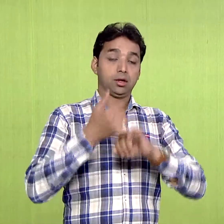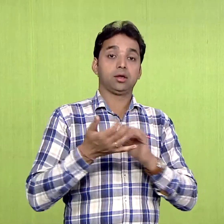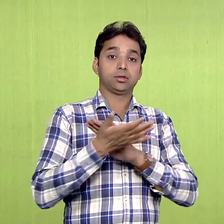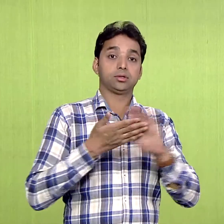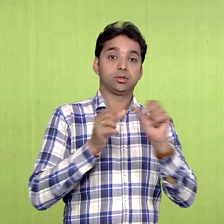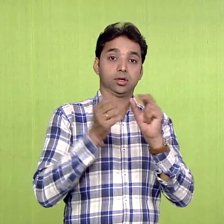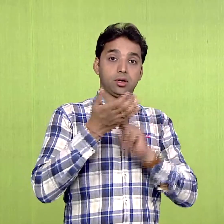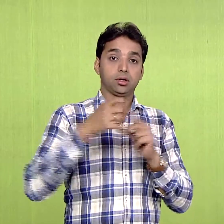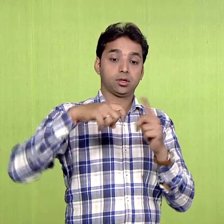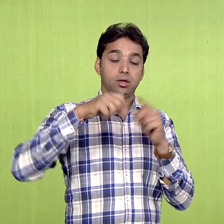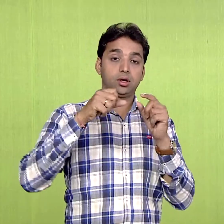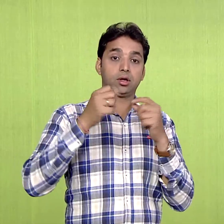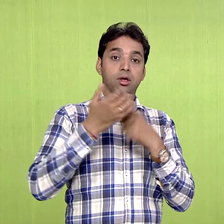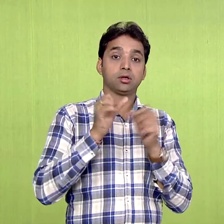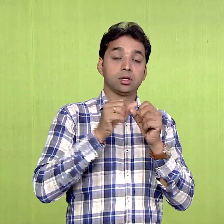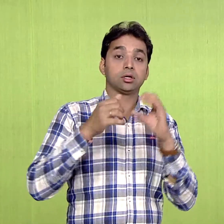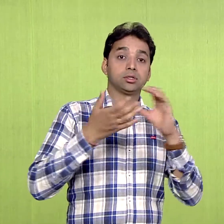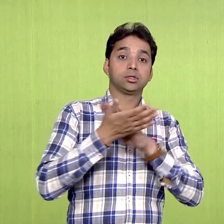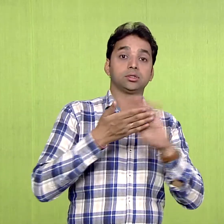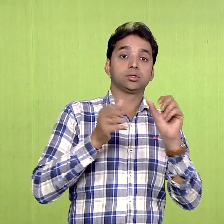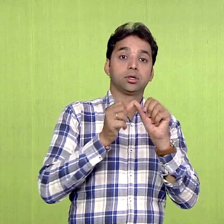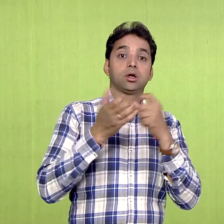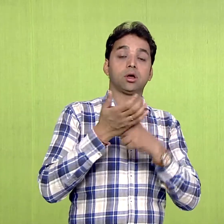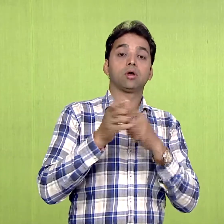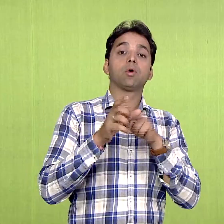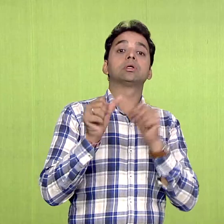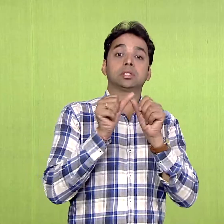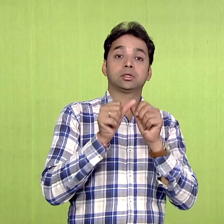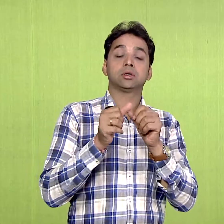Shankaracharya temple at Kashmir,